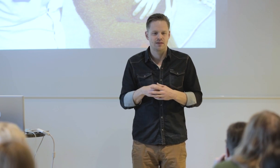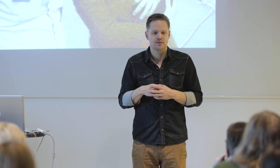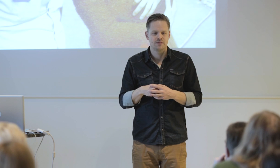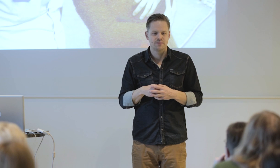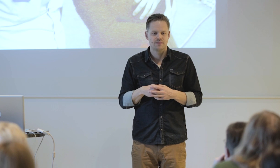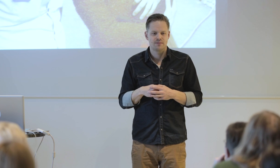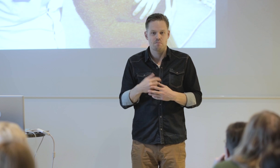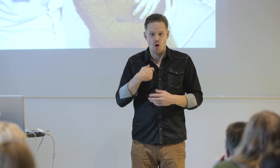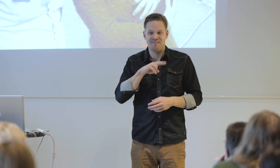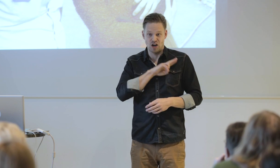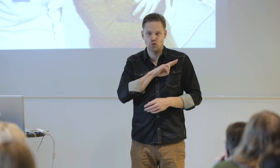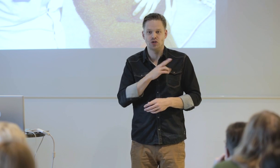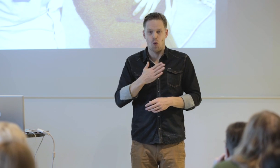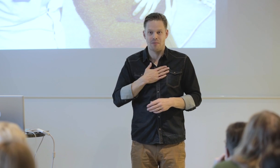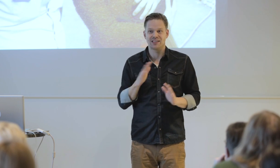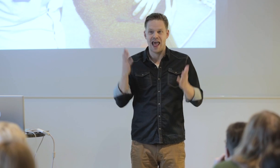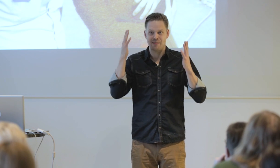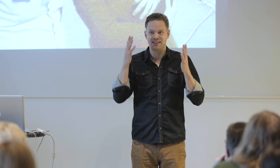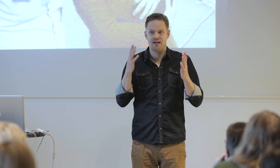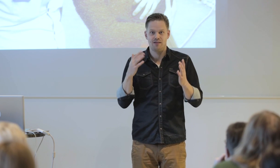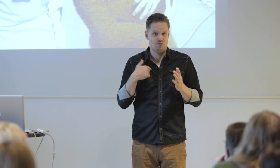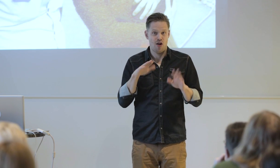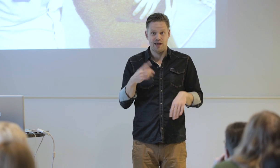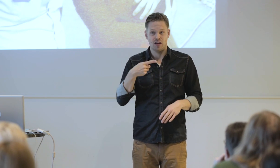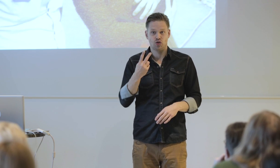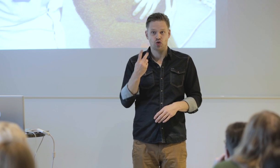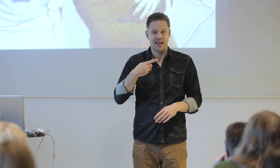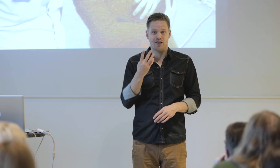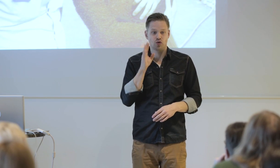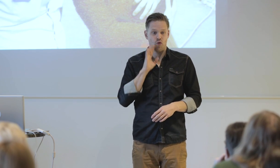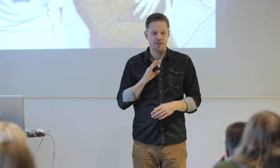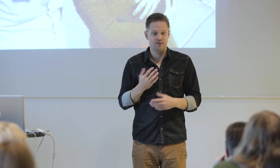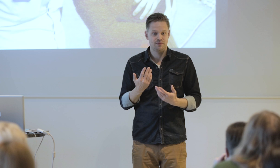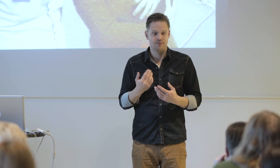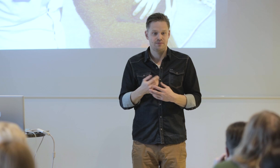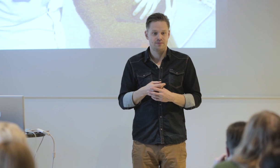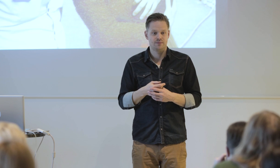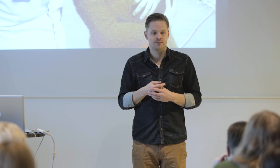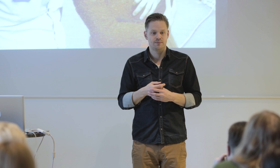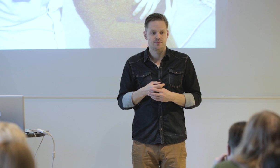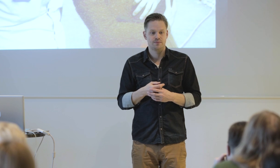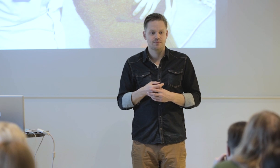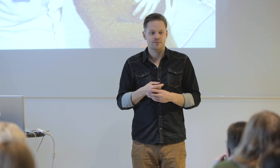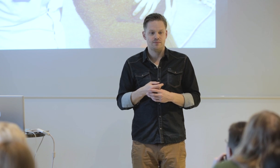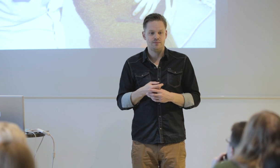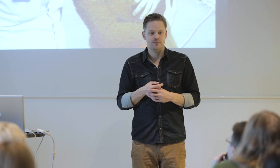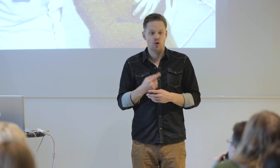decided that I need to do all myself. That I need to be I need to be responsible for my life.